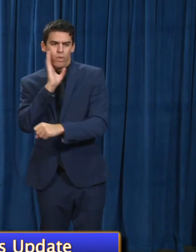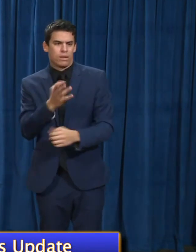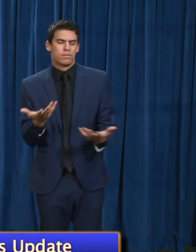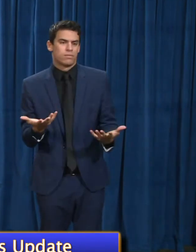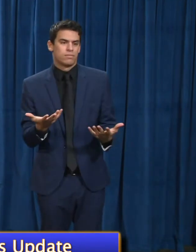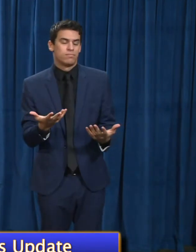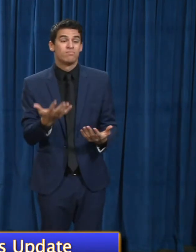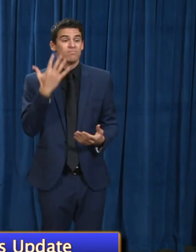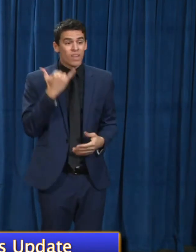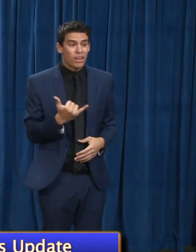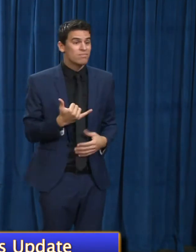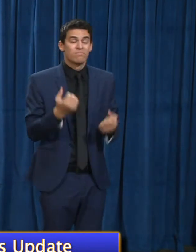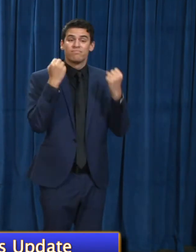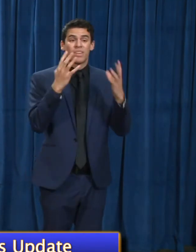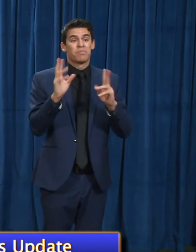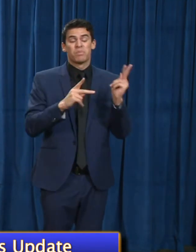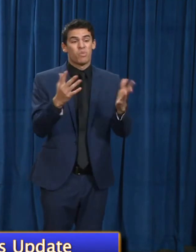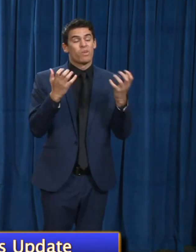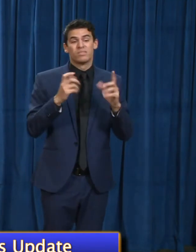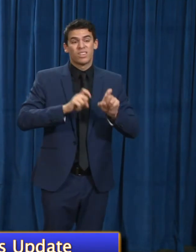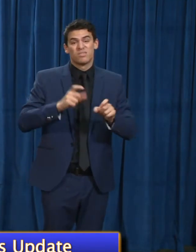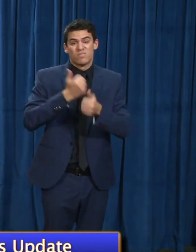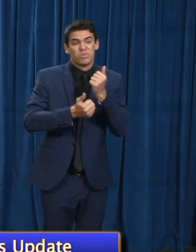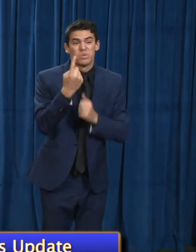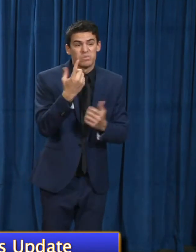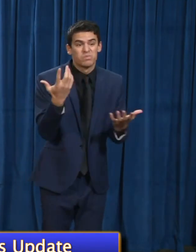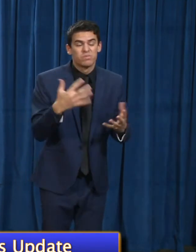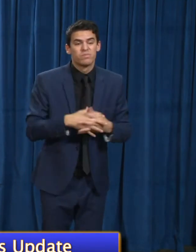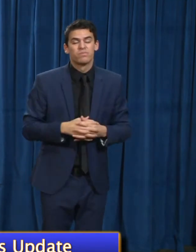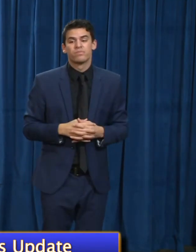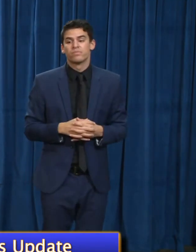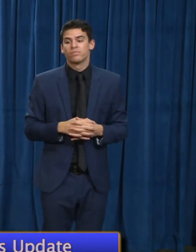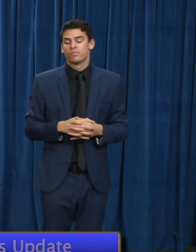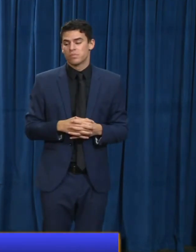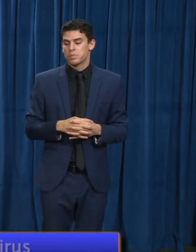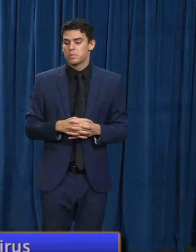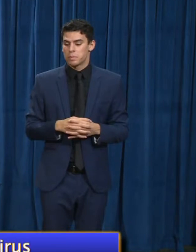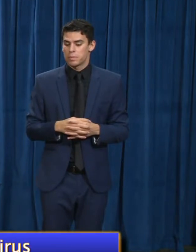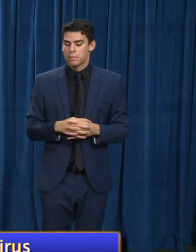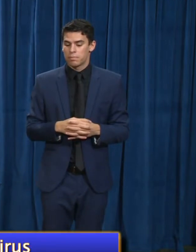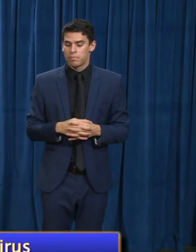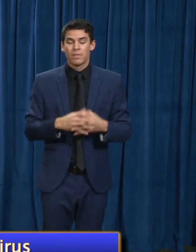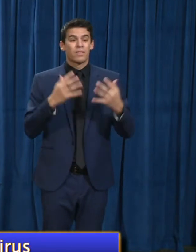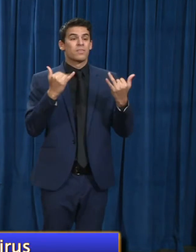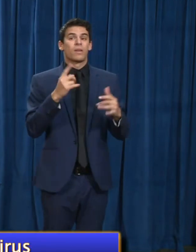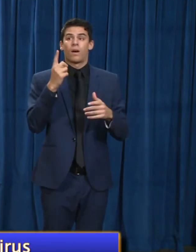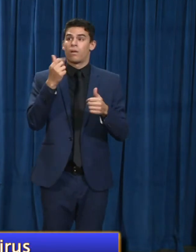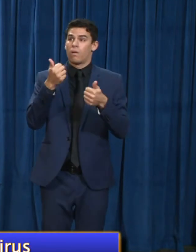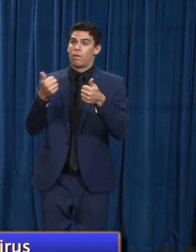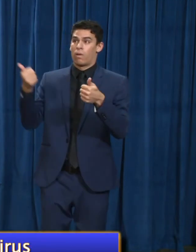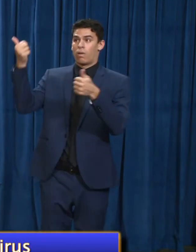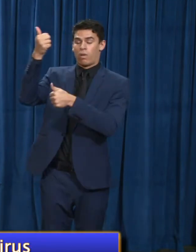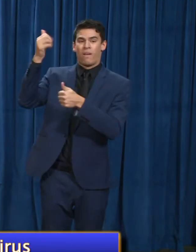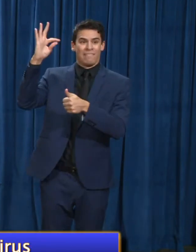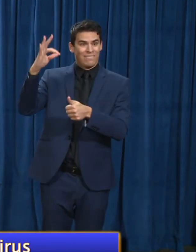tested. And perhaps the change now, the administration is going to take at the federal level to mail testing